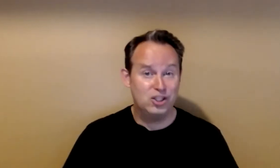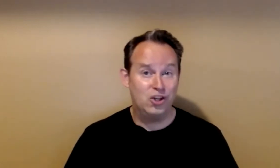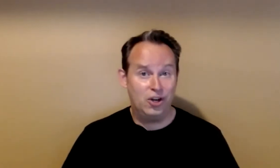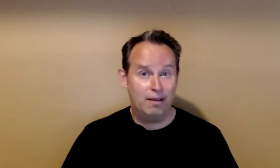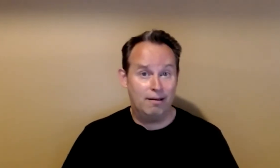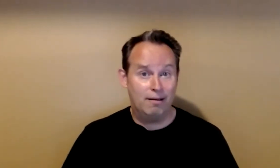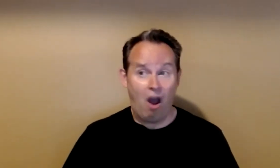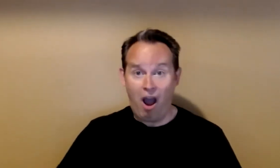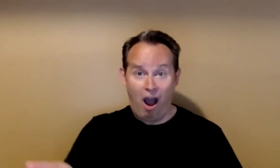my turn.